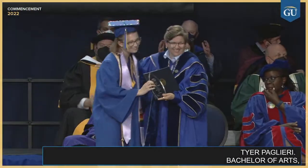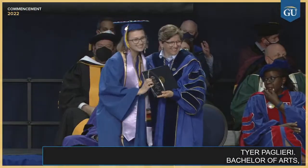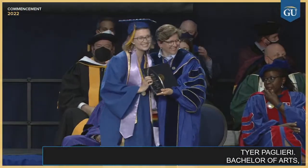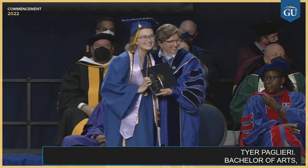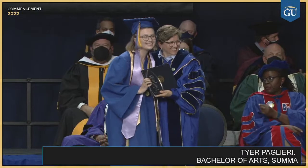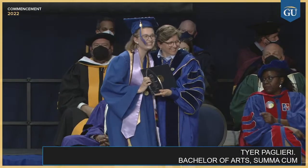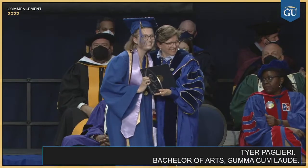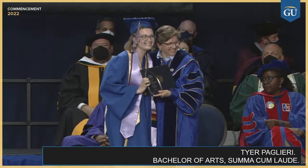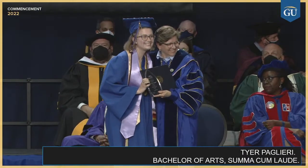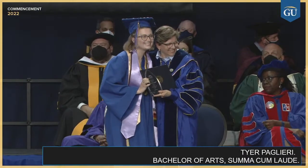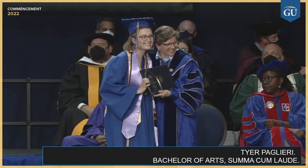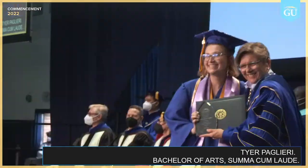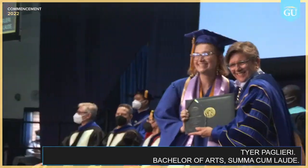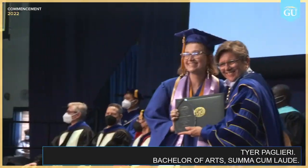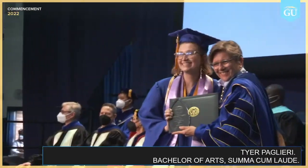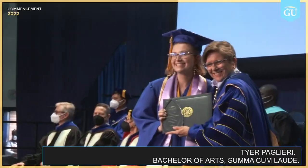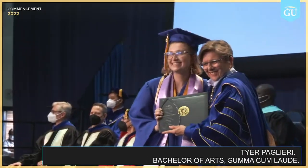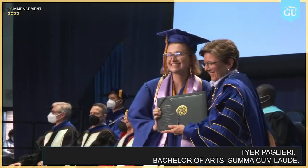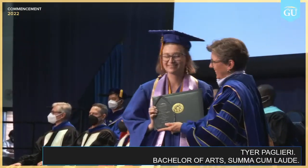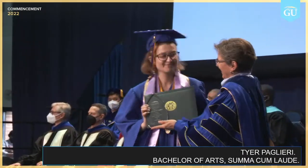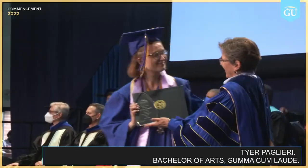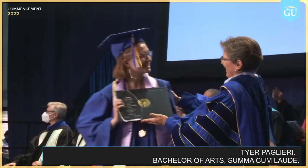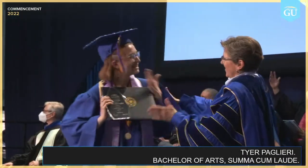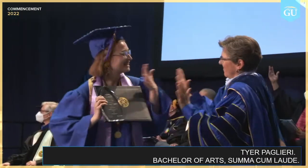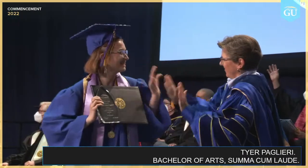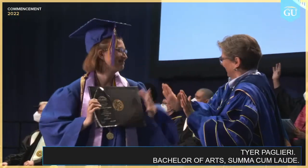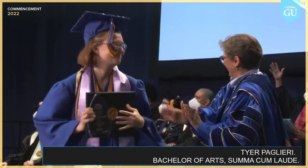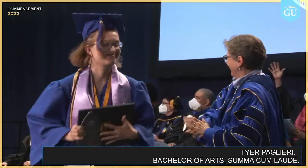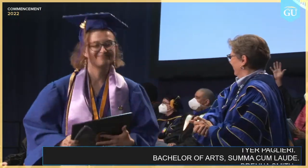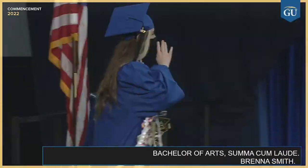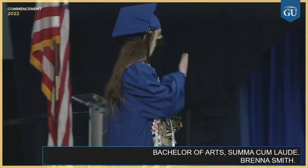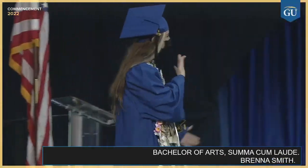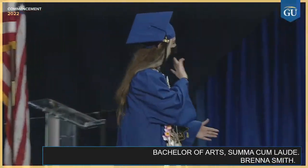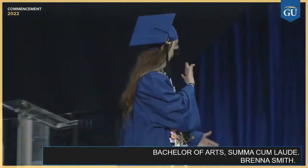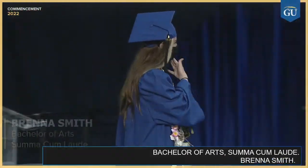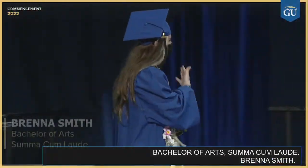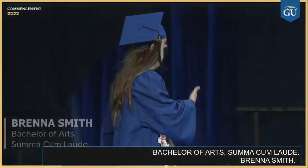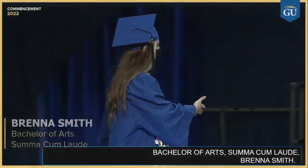Brenna Smith, Bachelor of Arts, summa cum laude.